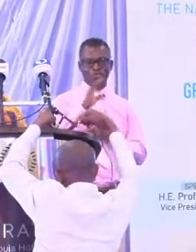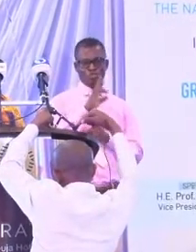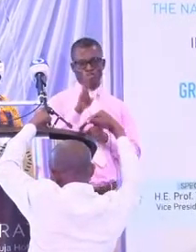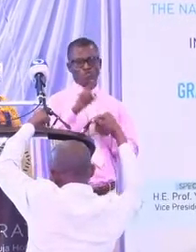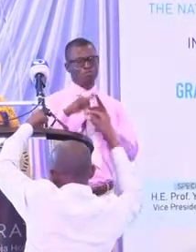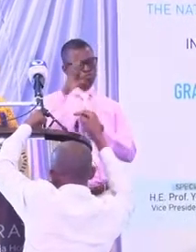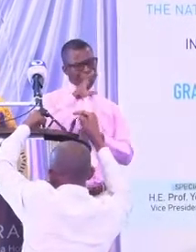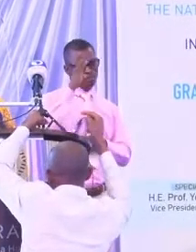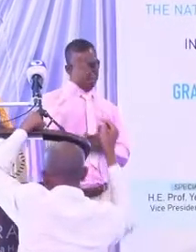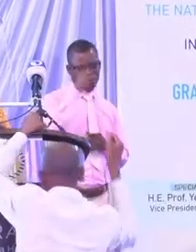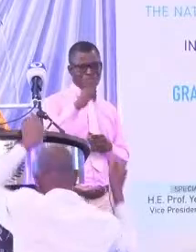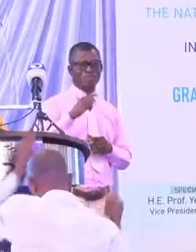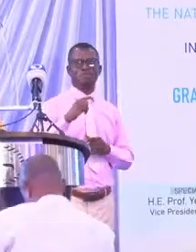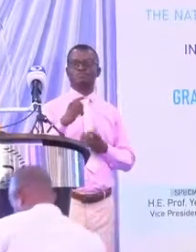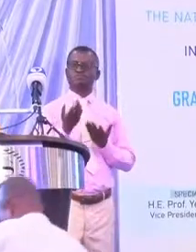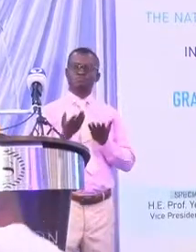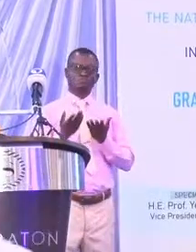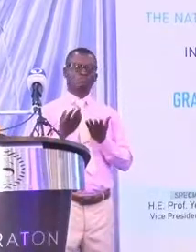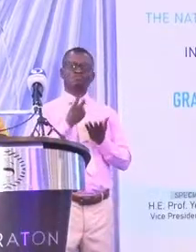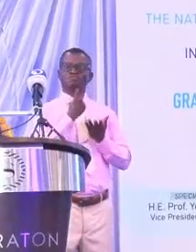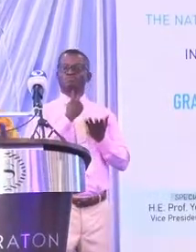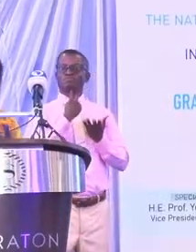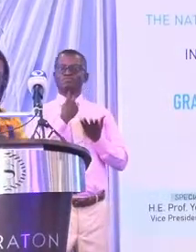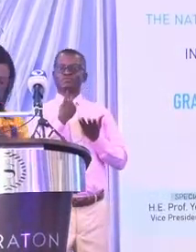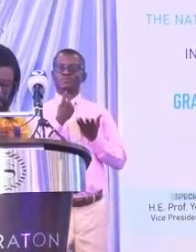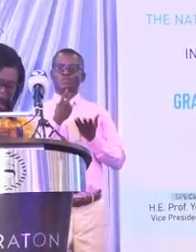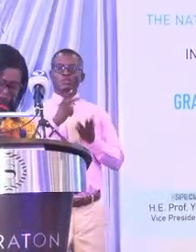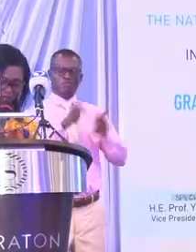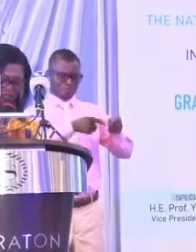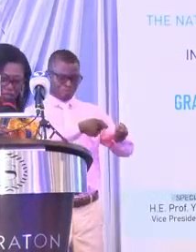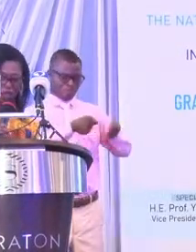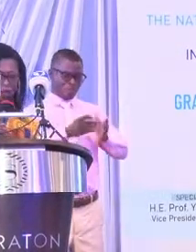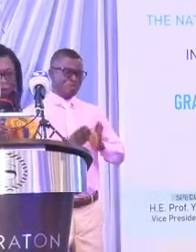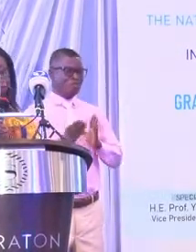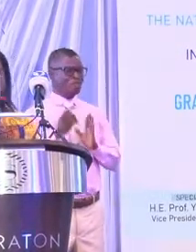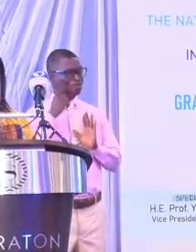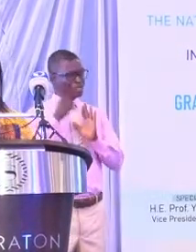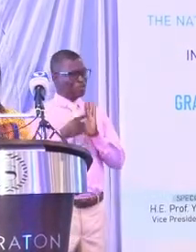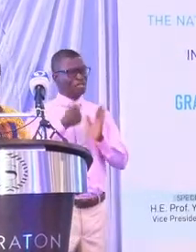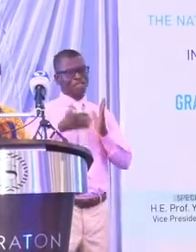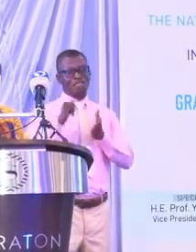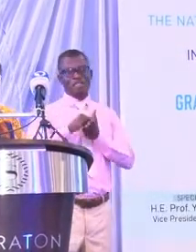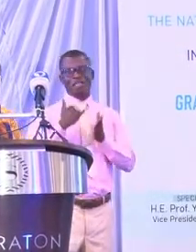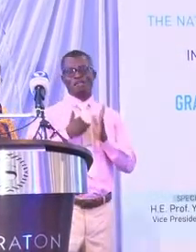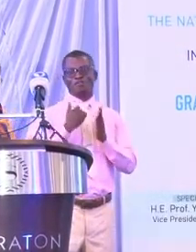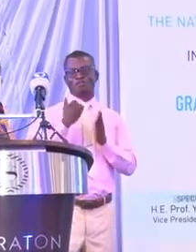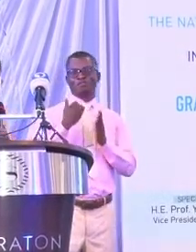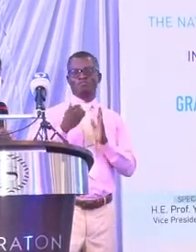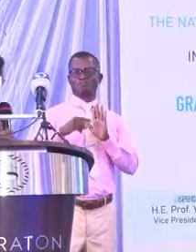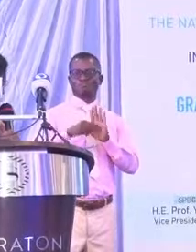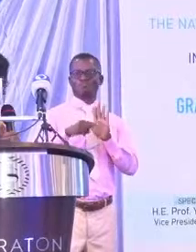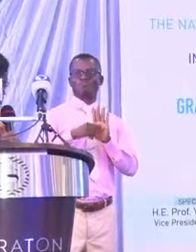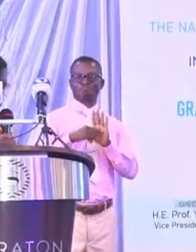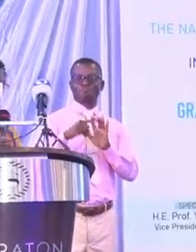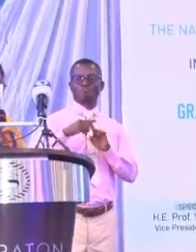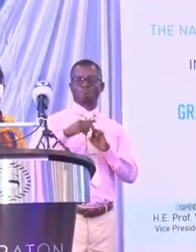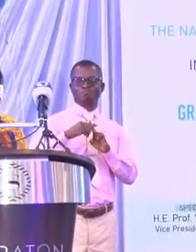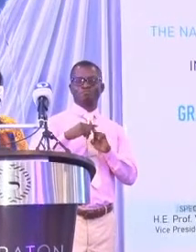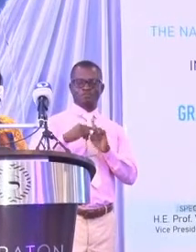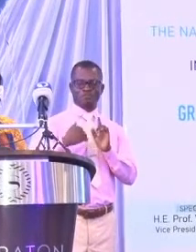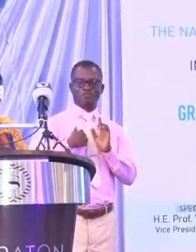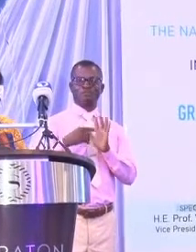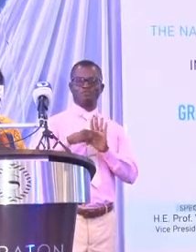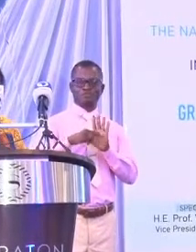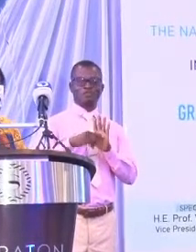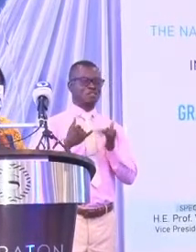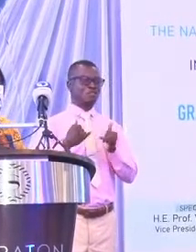human trafficking. I guess everything that has a positive side also has, or a negative side also has a positive side. All right, so we